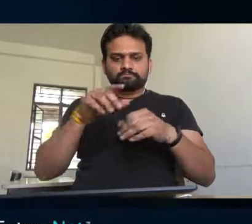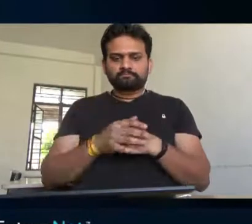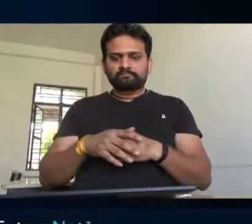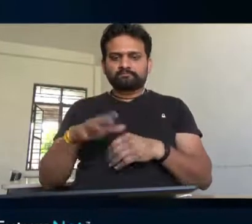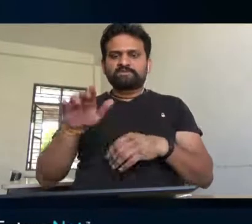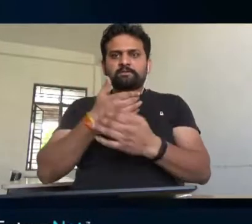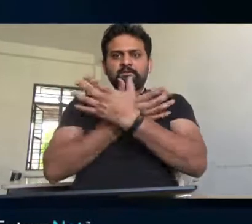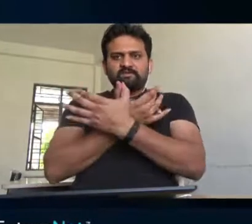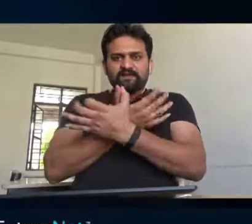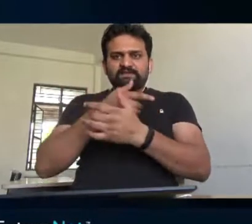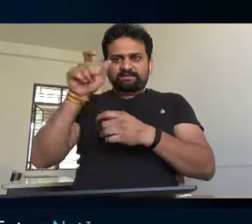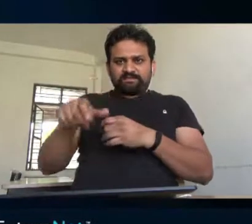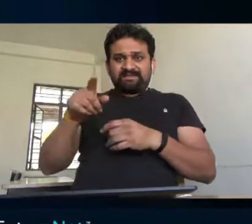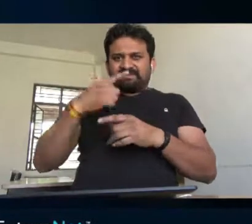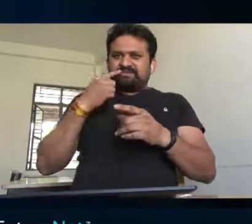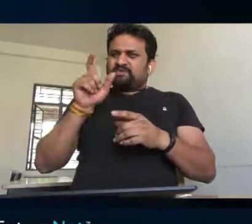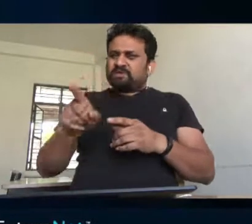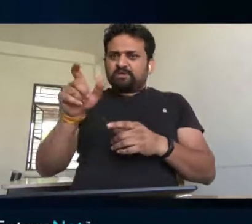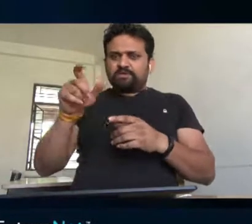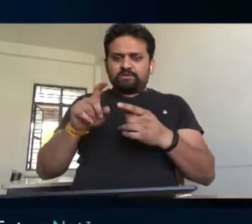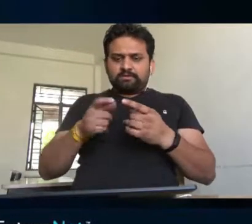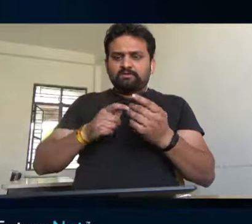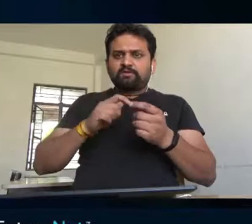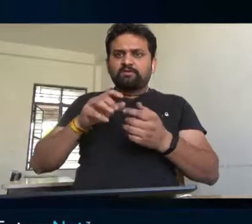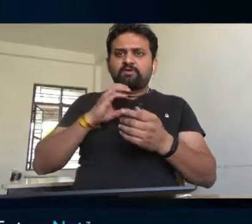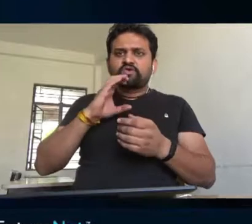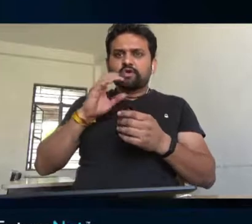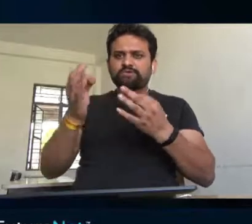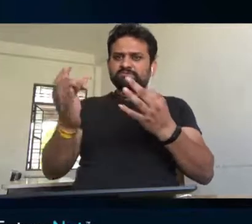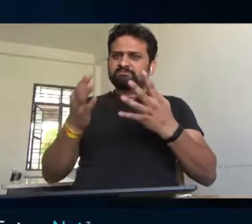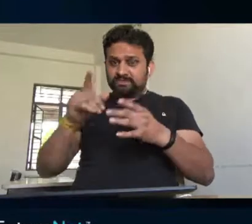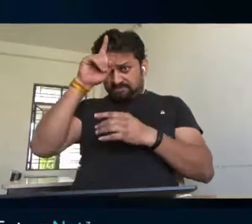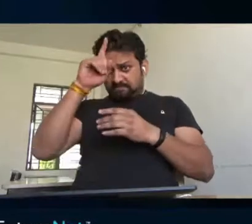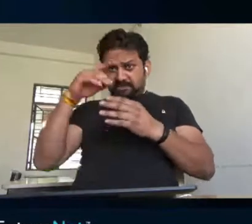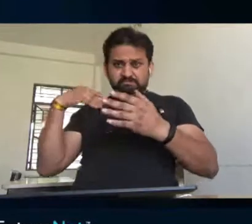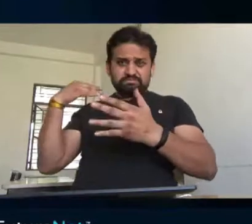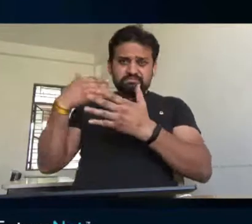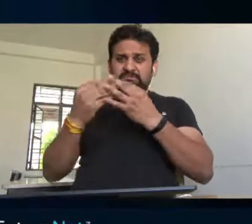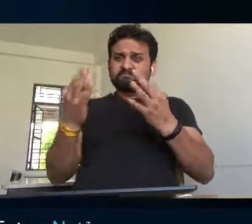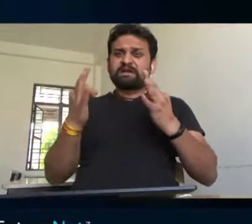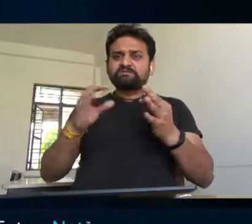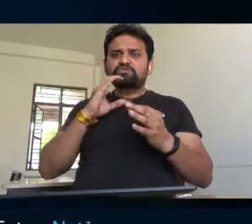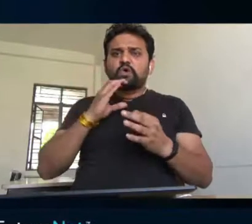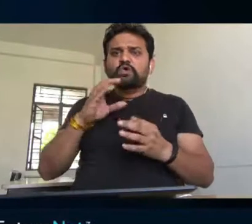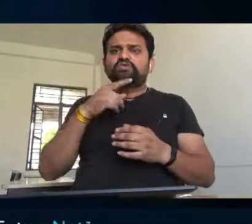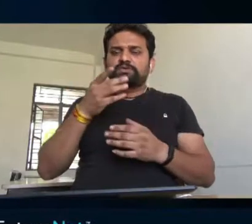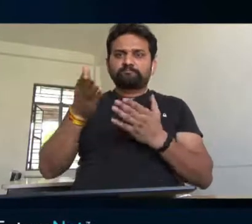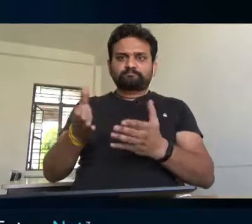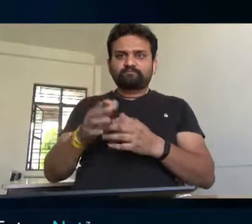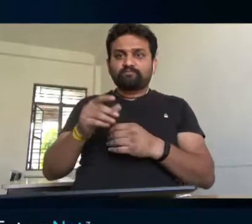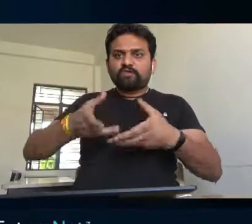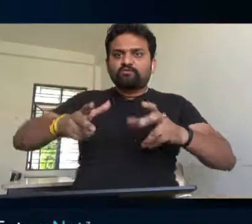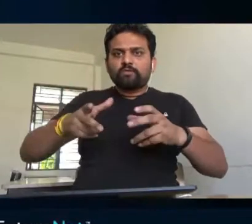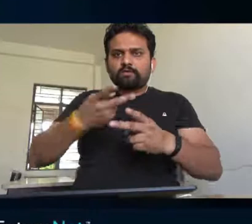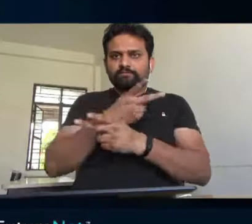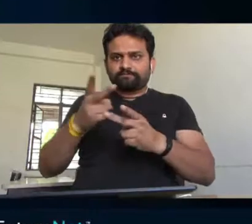And he is doing on the press conference, and he is speaking for FutureNet. And the next point will that they bring